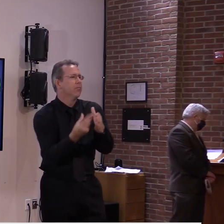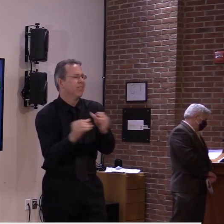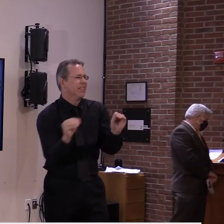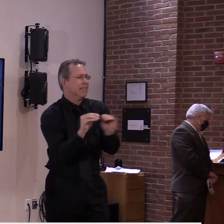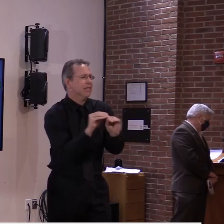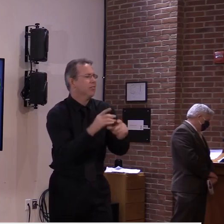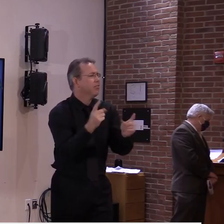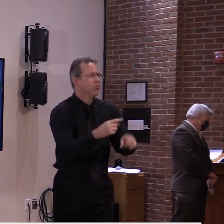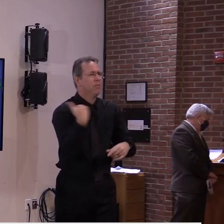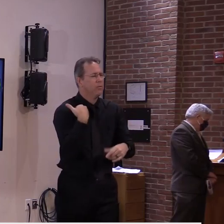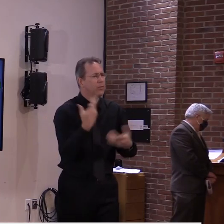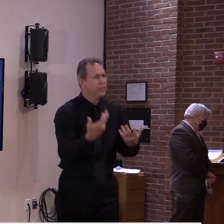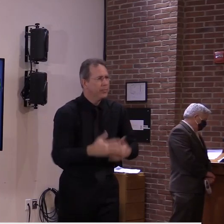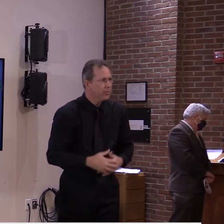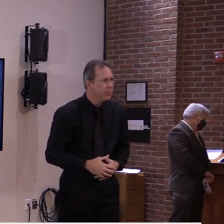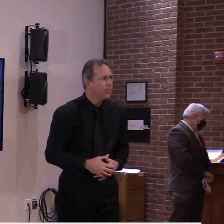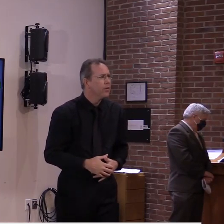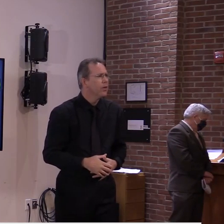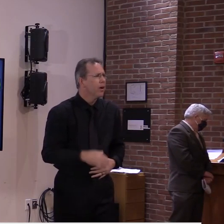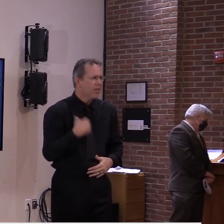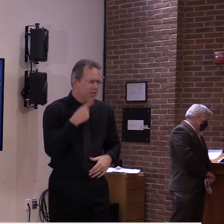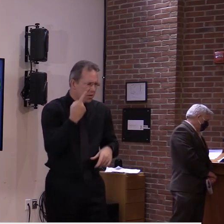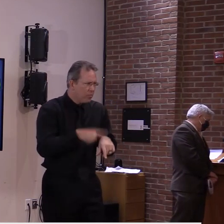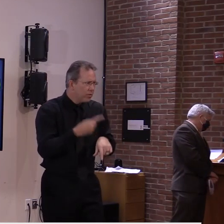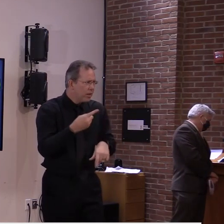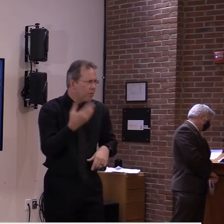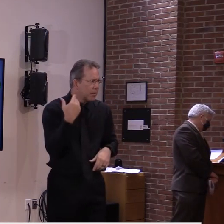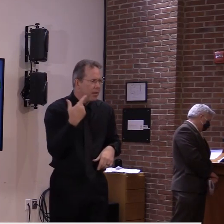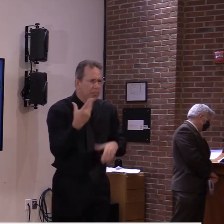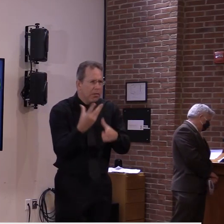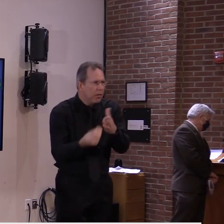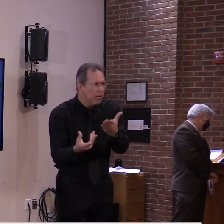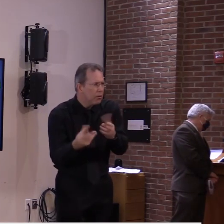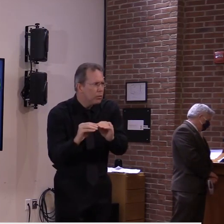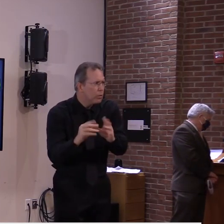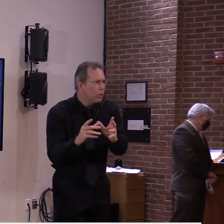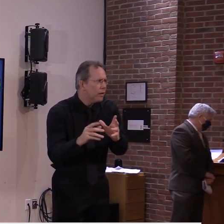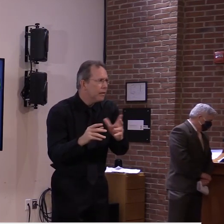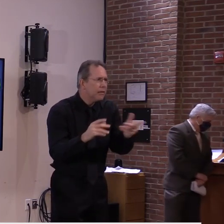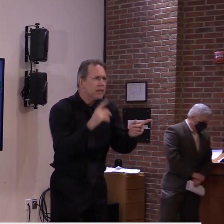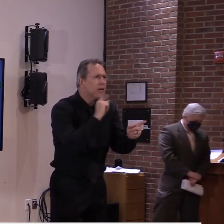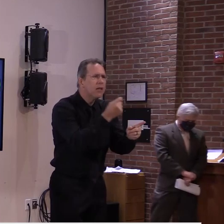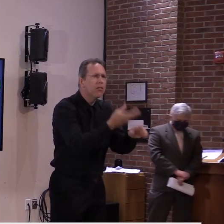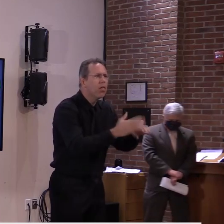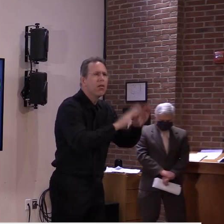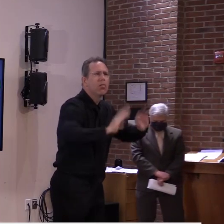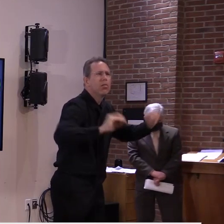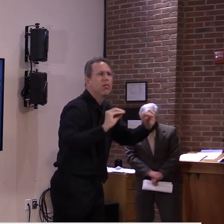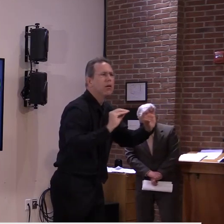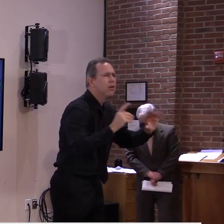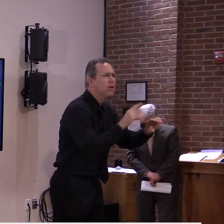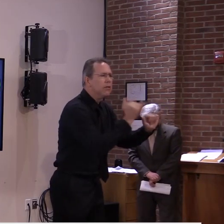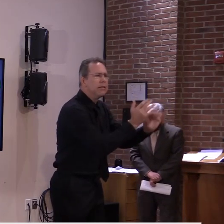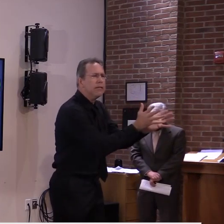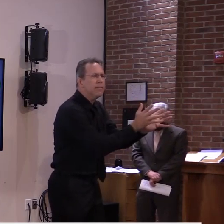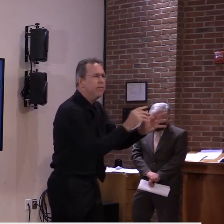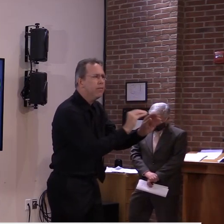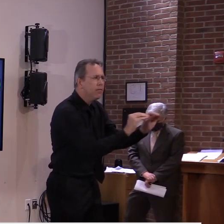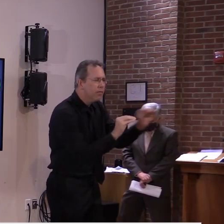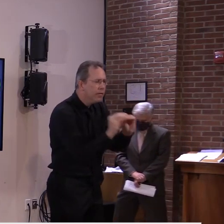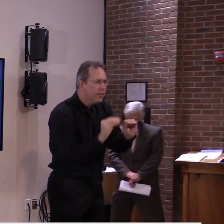increased it at all in one period. But suffice it to say, we are all going to be working to reduce